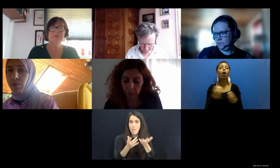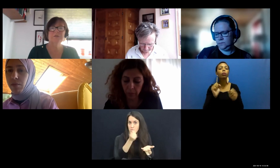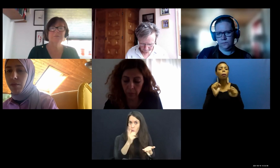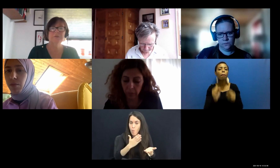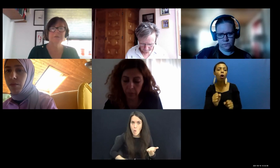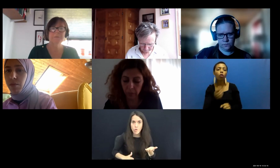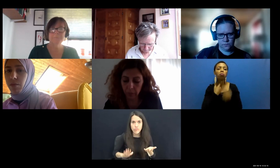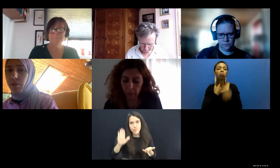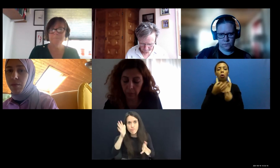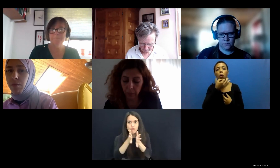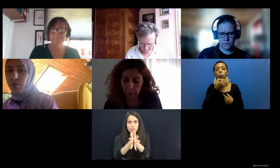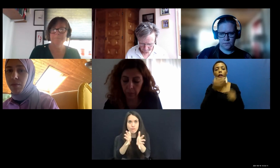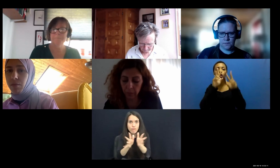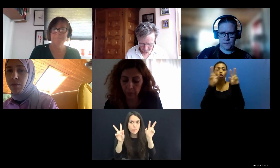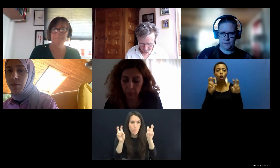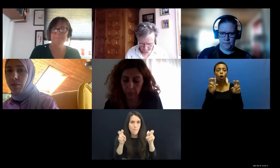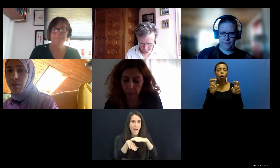on accessibility.